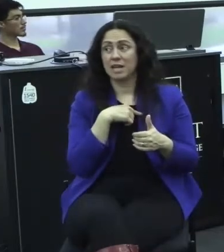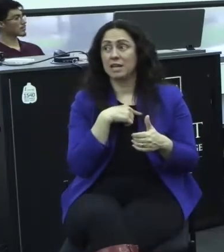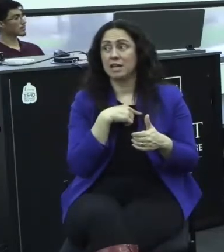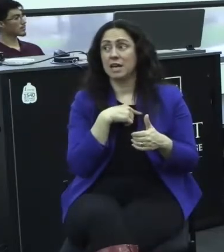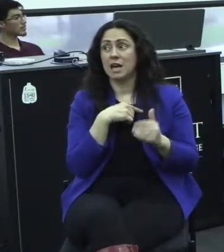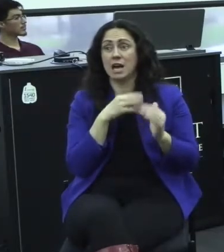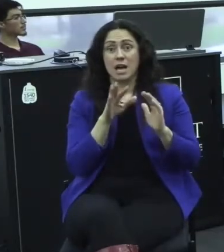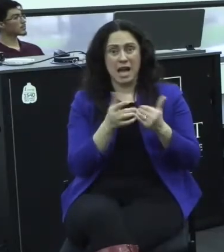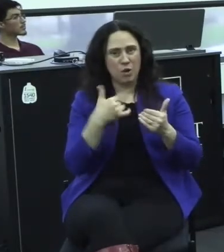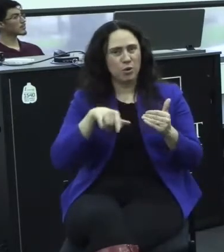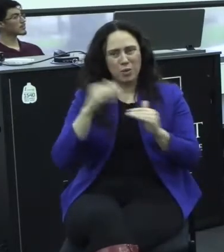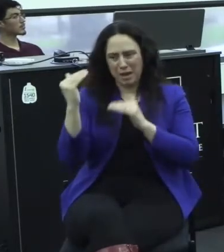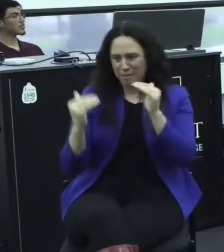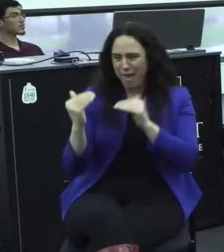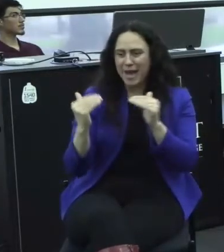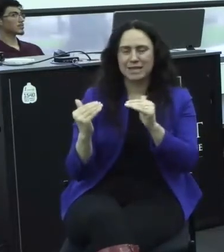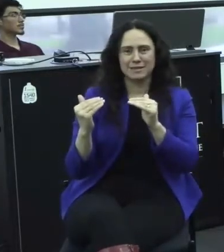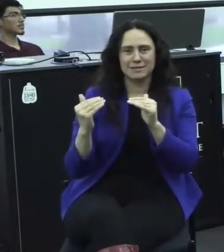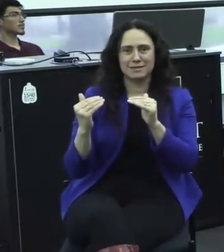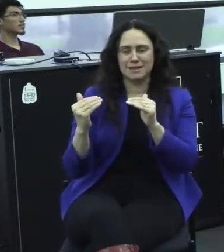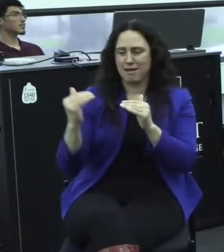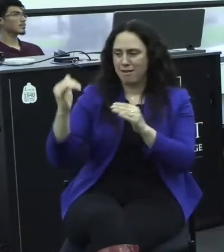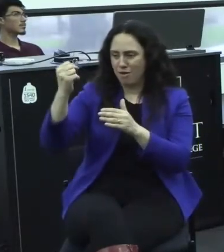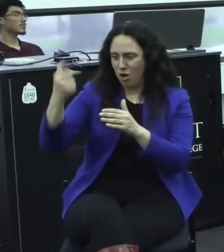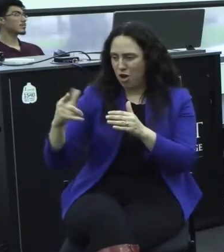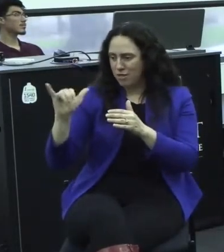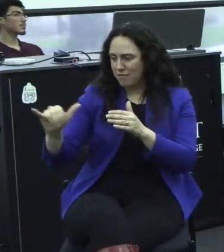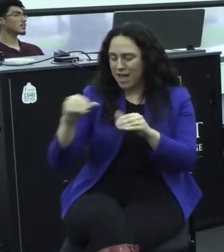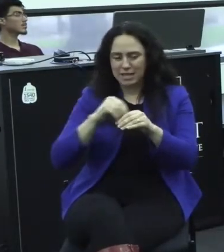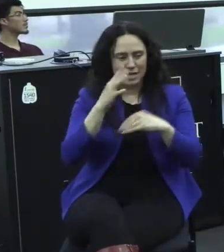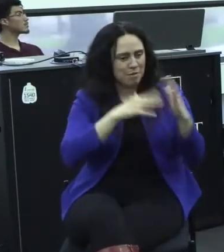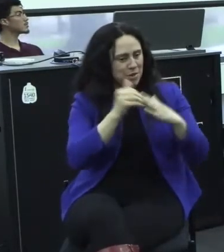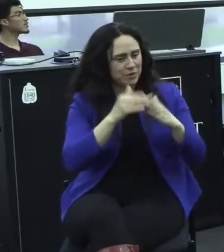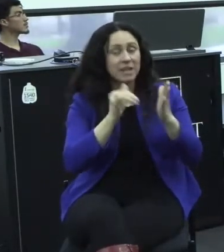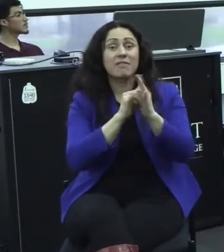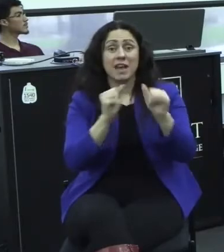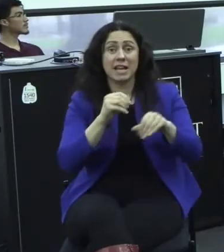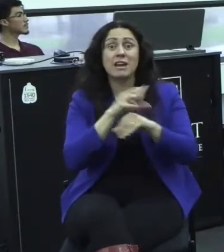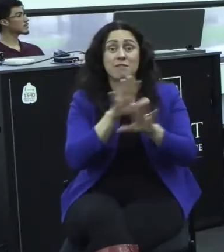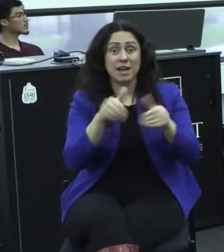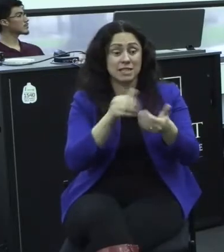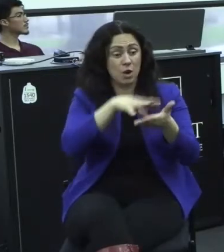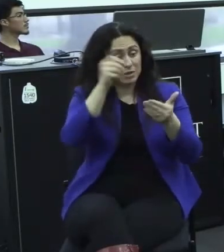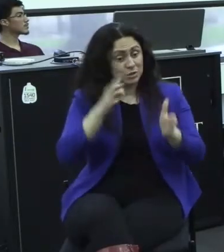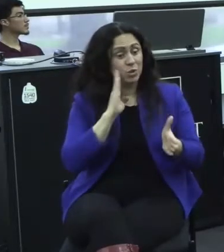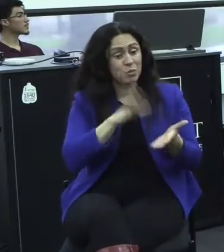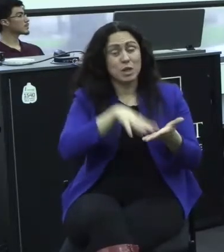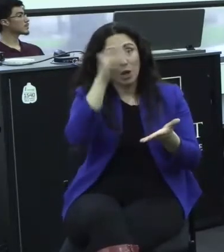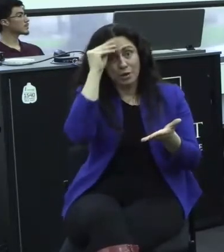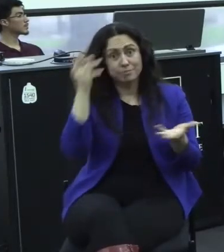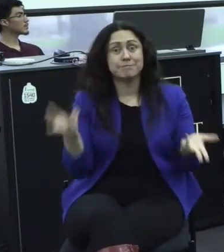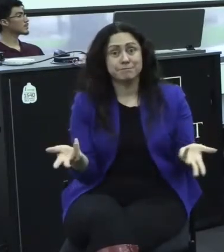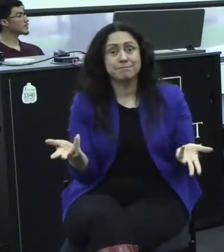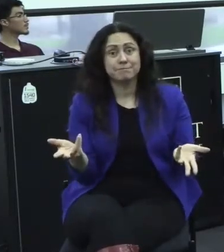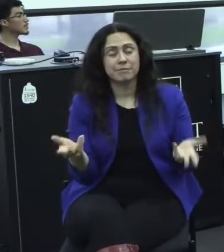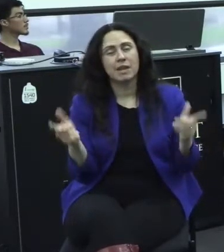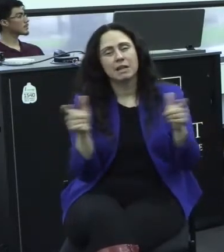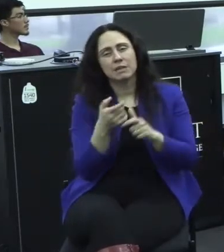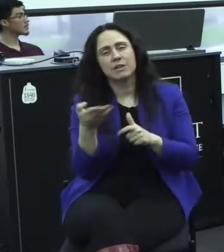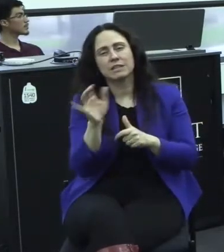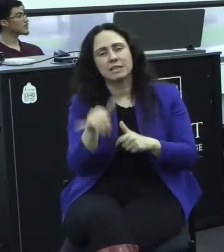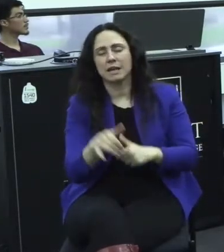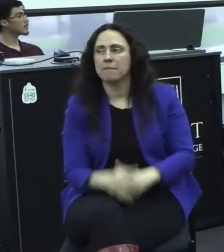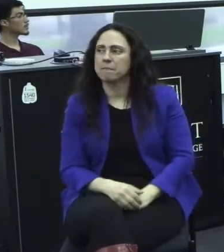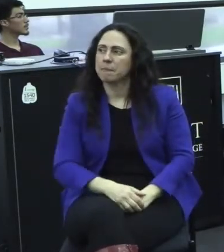do we balance those factors in a building can affect how a student is going to learn. Little things like that. Next.